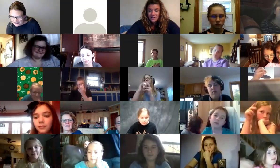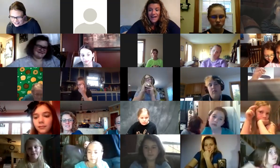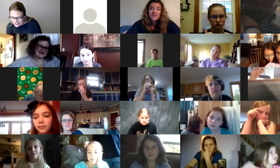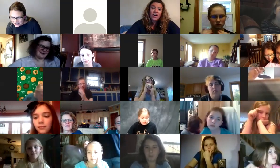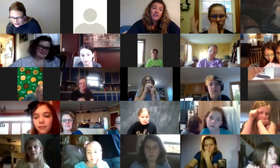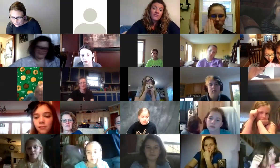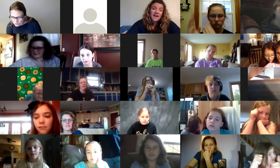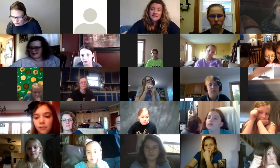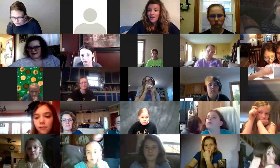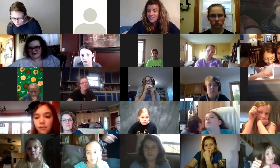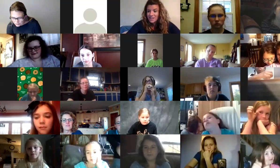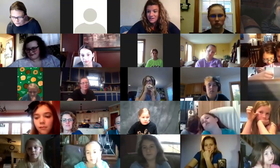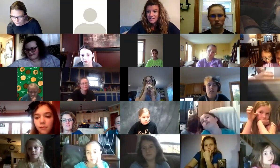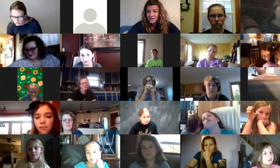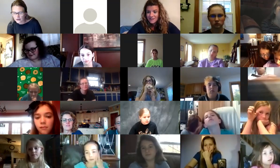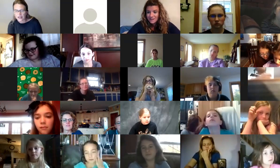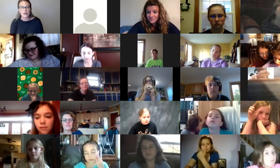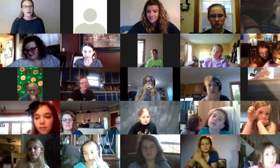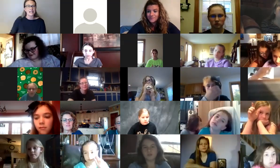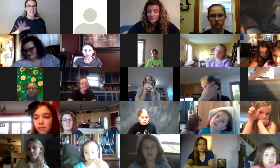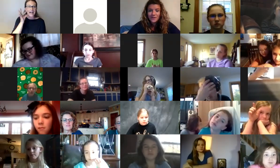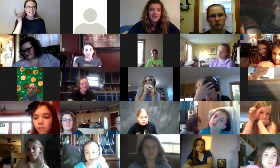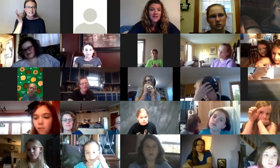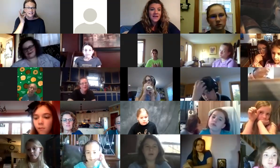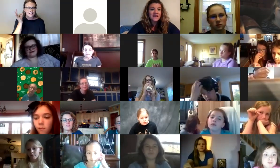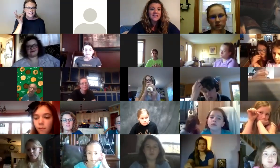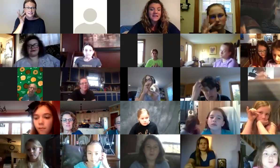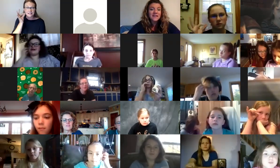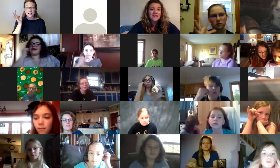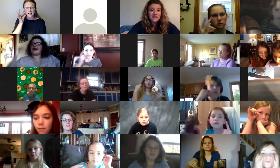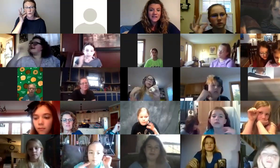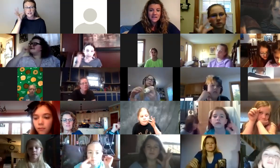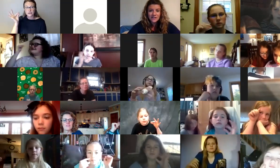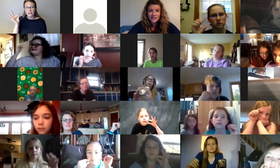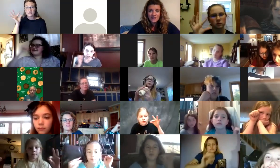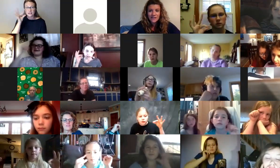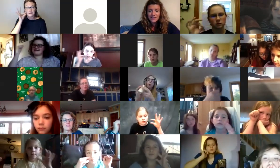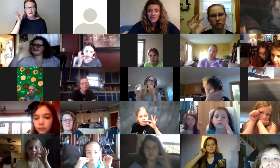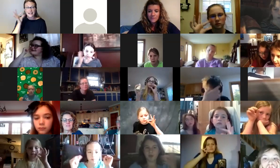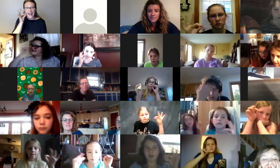Cat and dog have been asked a lot, Jen. Go ahead. Okay, cat. Like the whiskers,